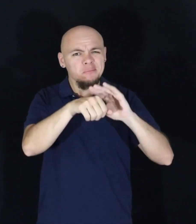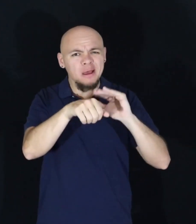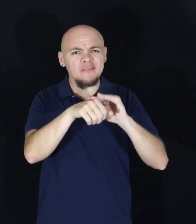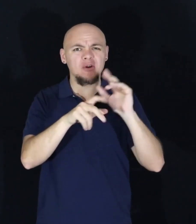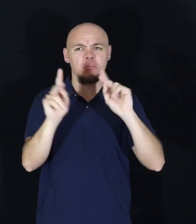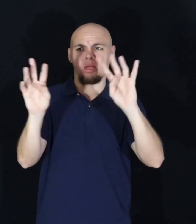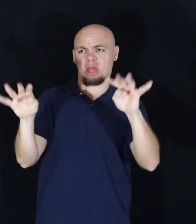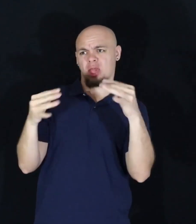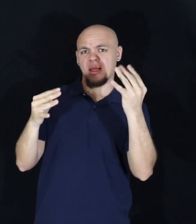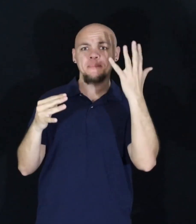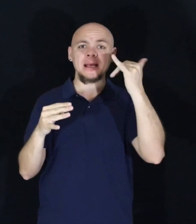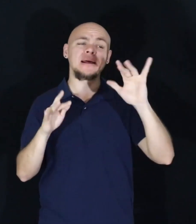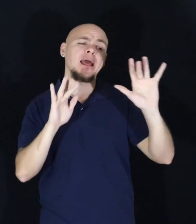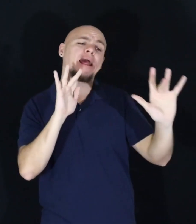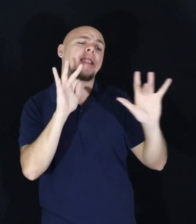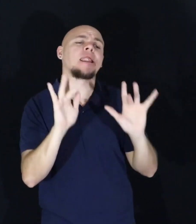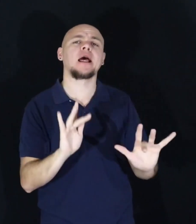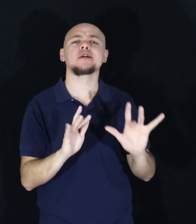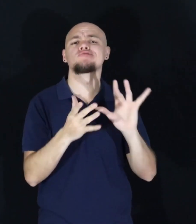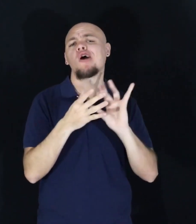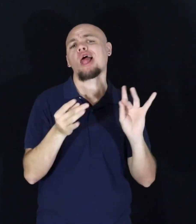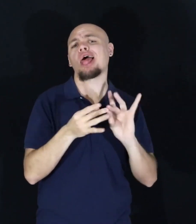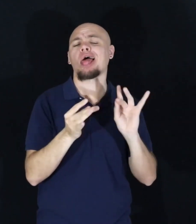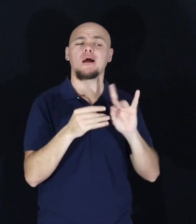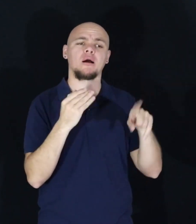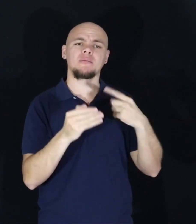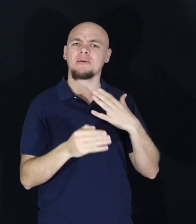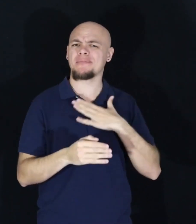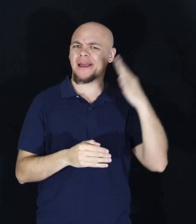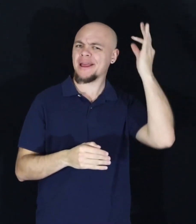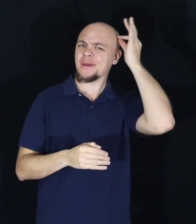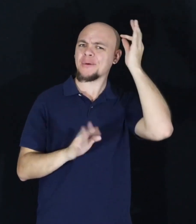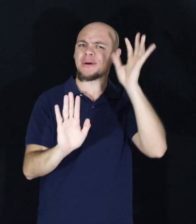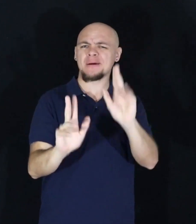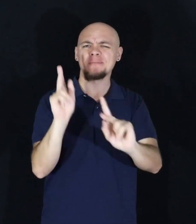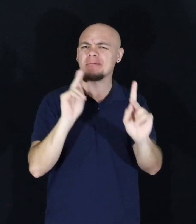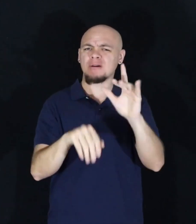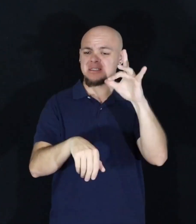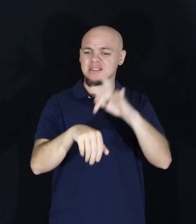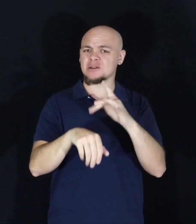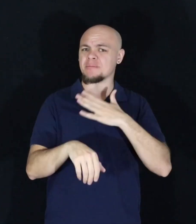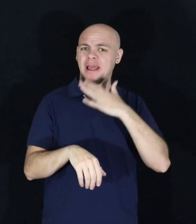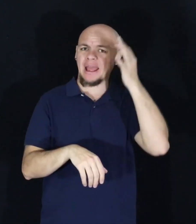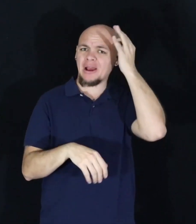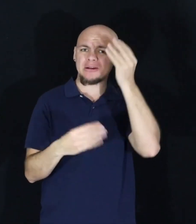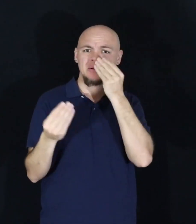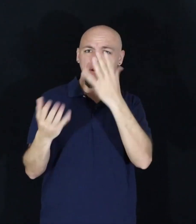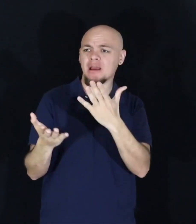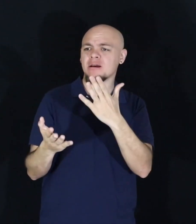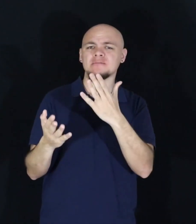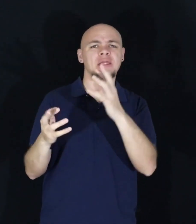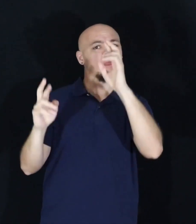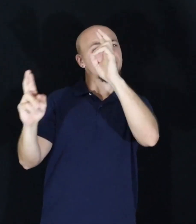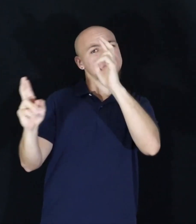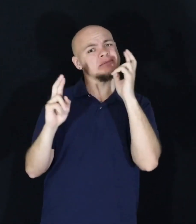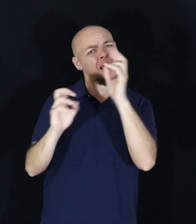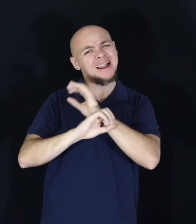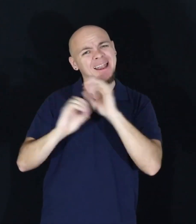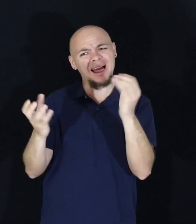by the constant touching and comments made about it. I don't care when people touch my hair, but it's the lack of respect they have when they do